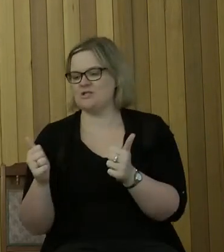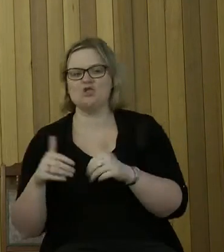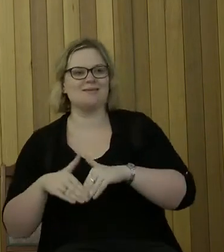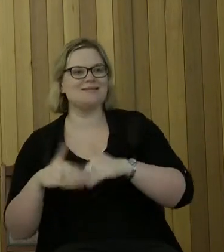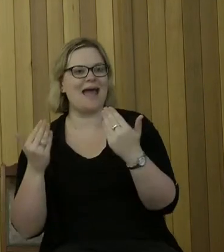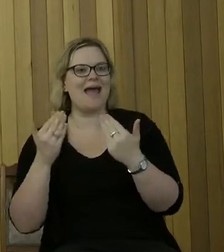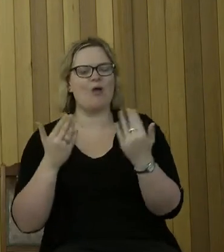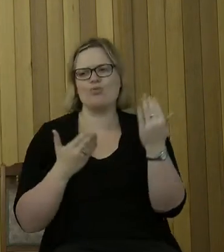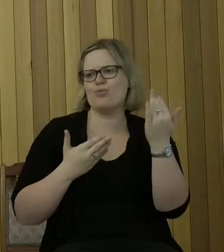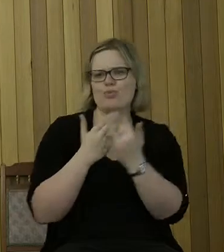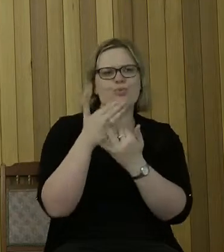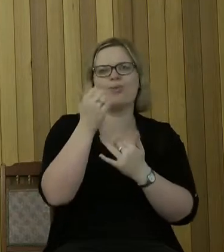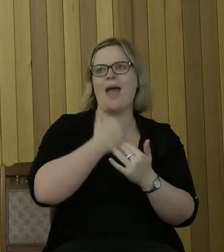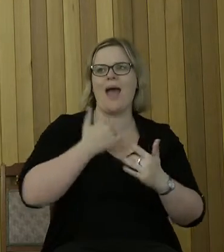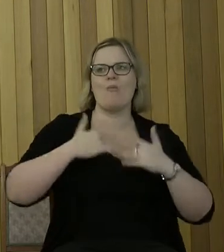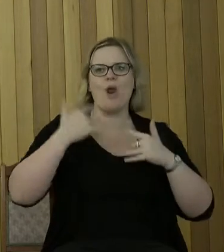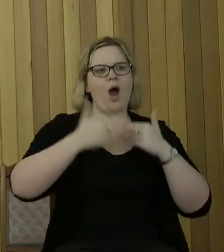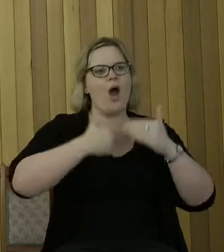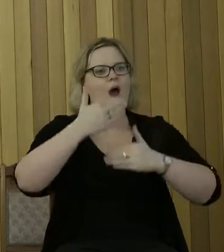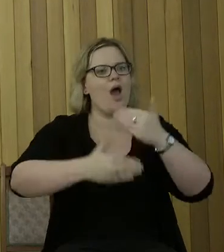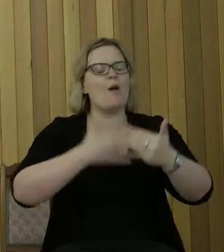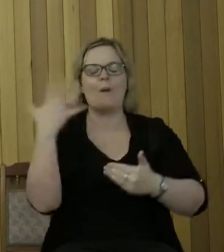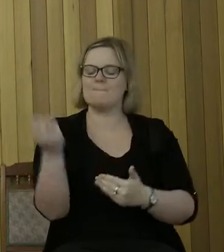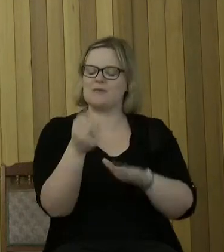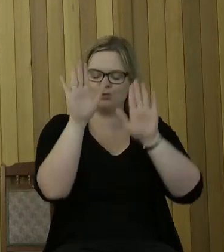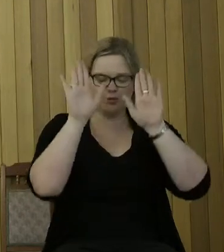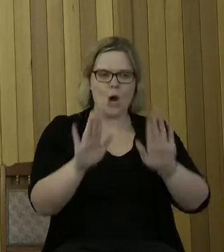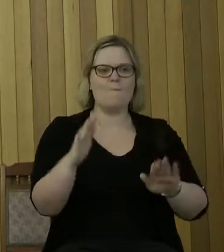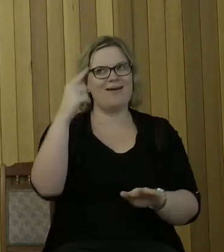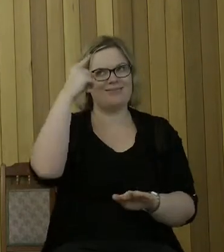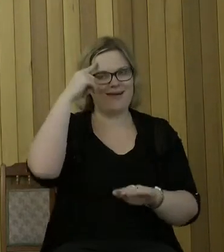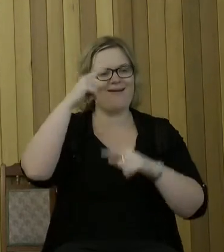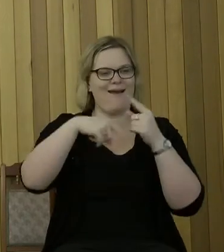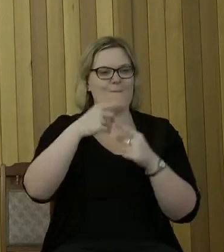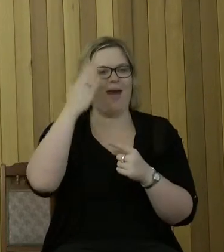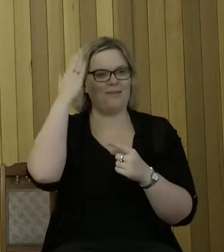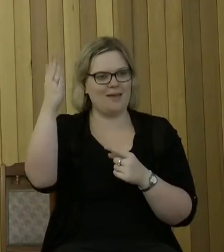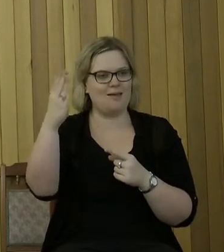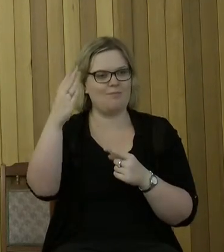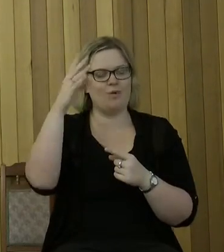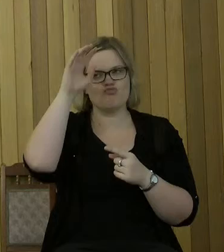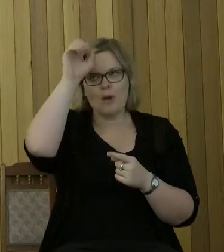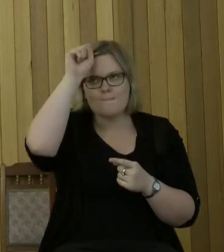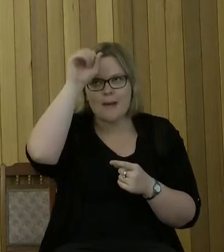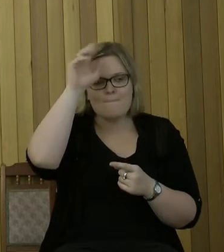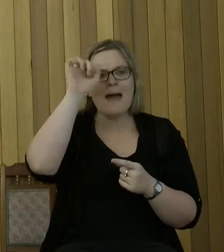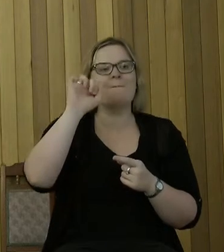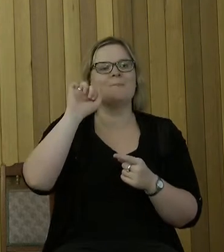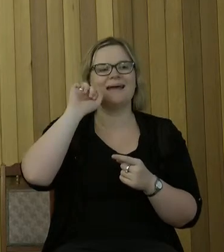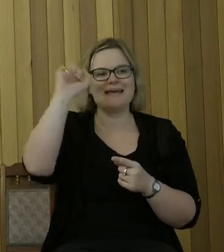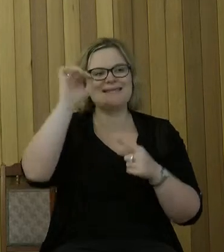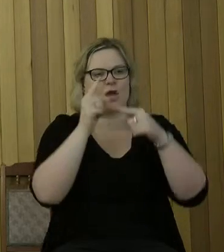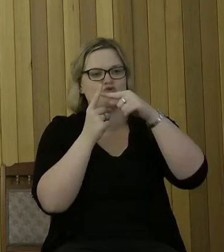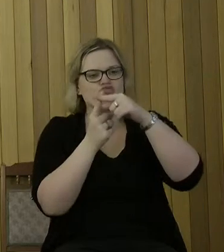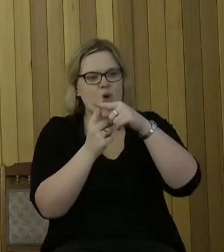go throughout the journey of our lives, to stop and think about him. Think of him. Remember his